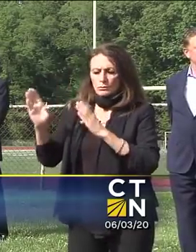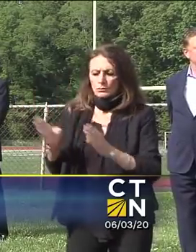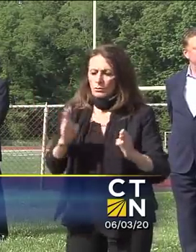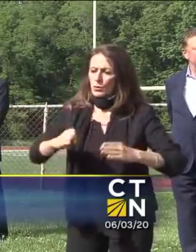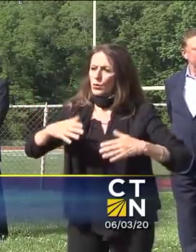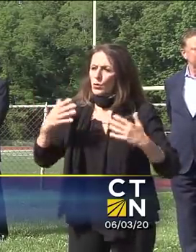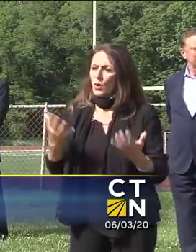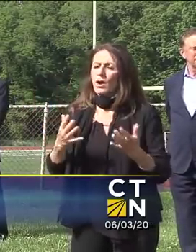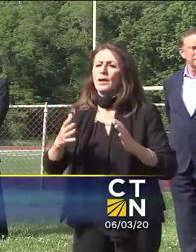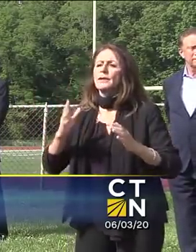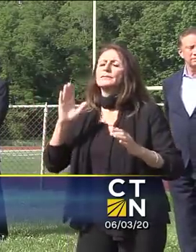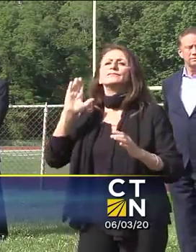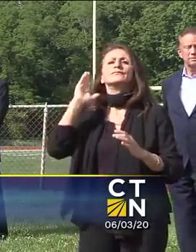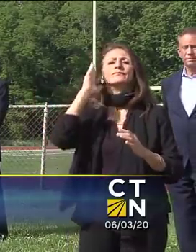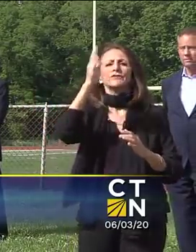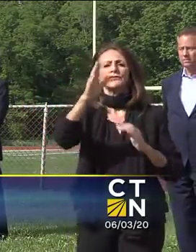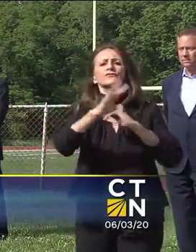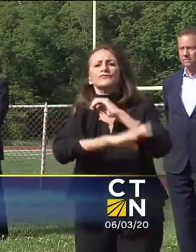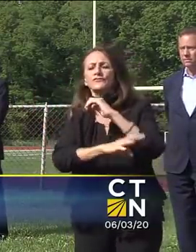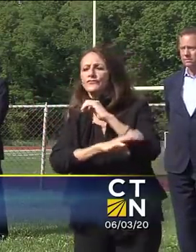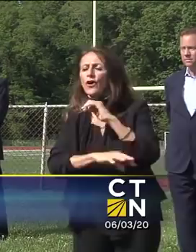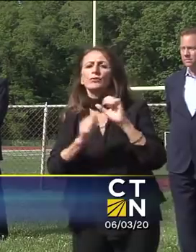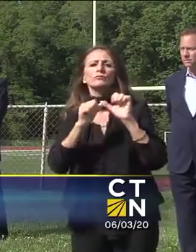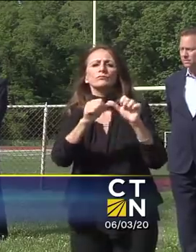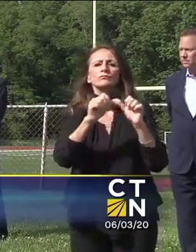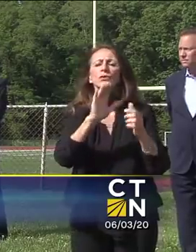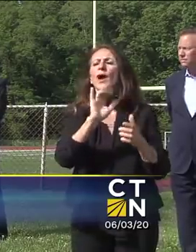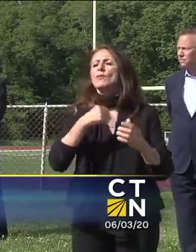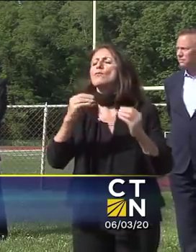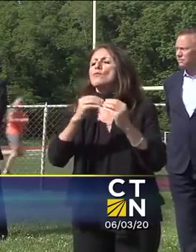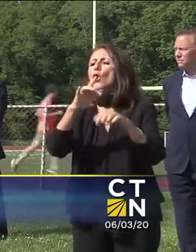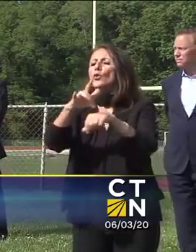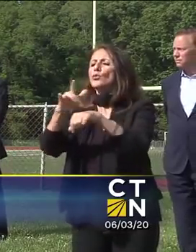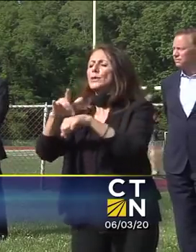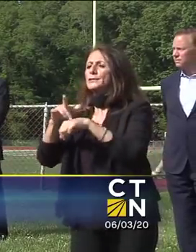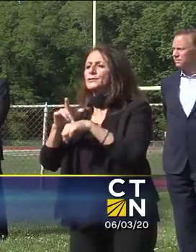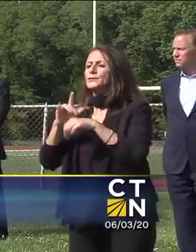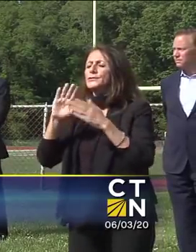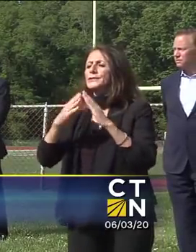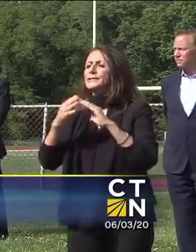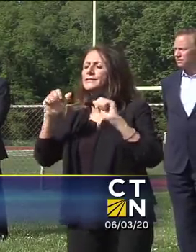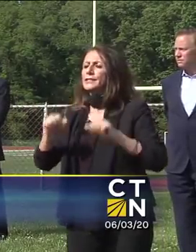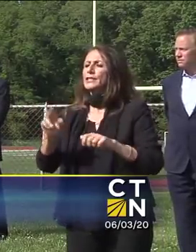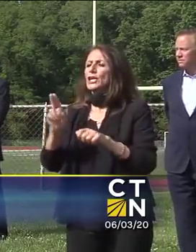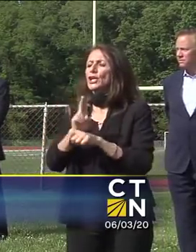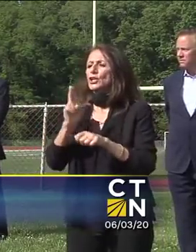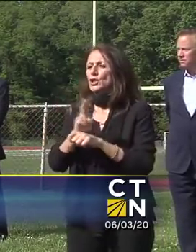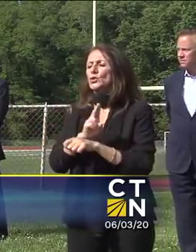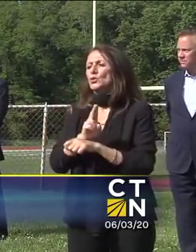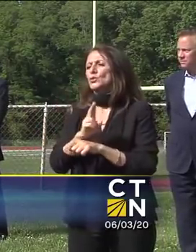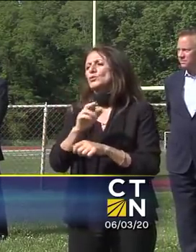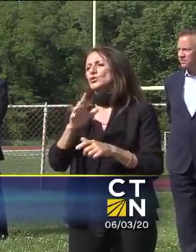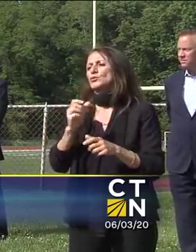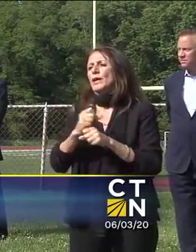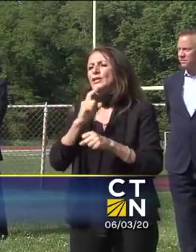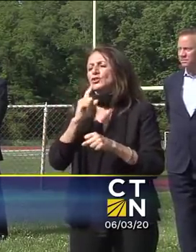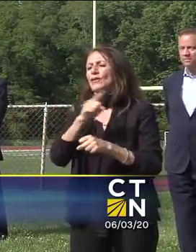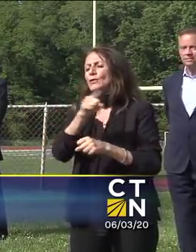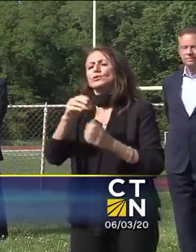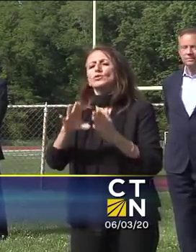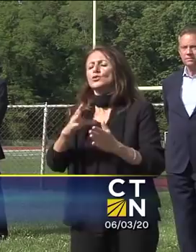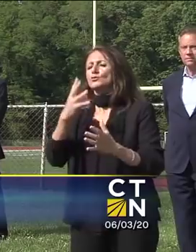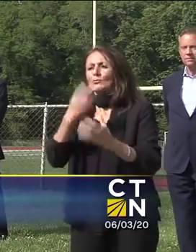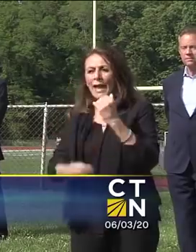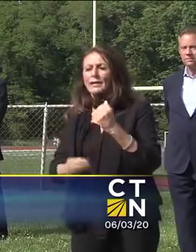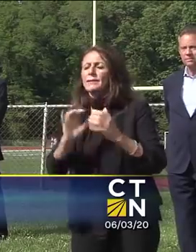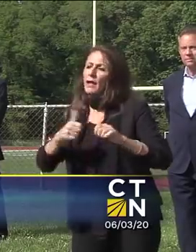to learning in the fall, there are greater resources that districts can use to address that lack of access for many. Are